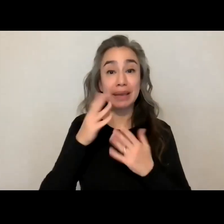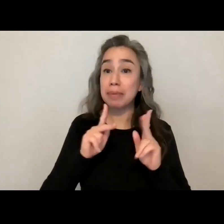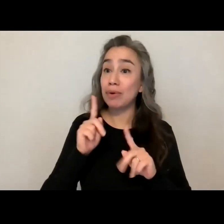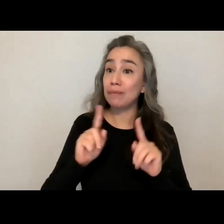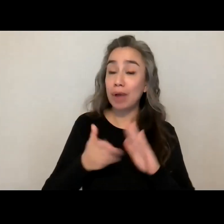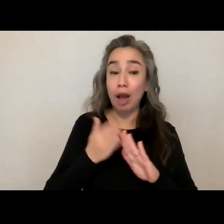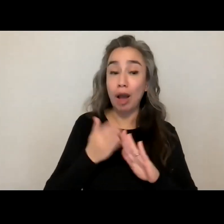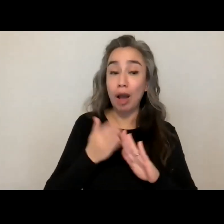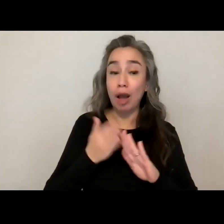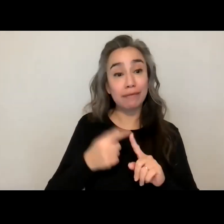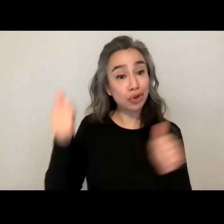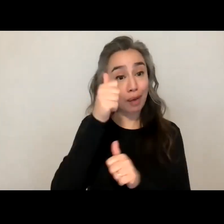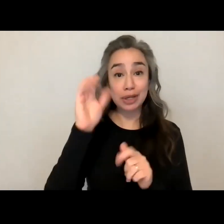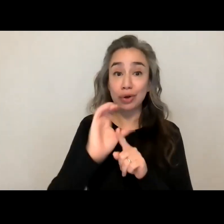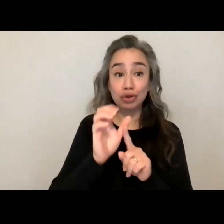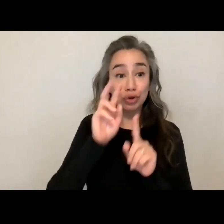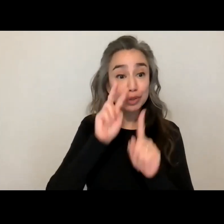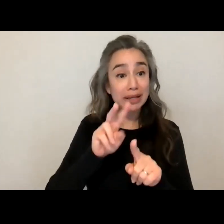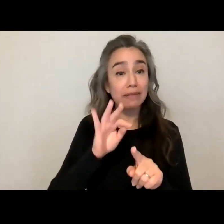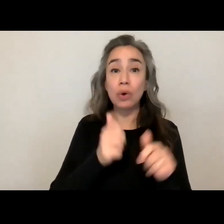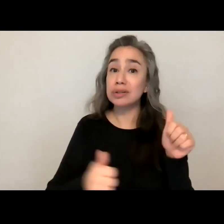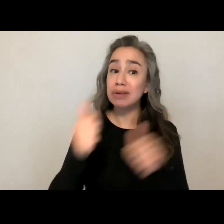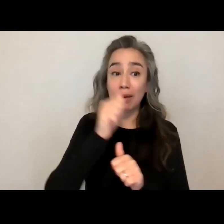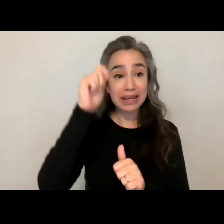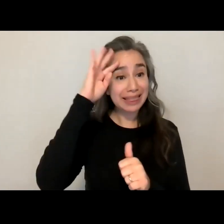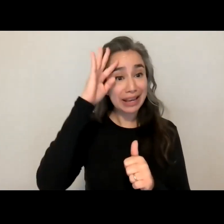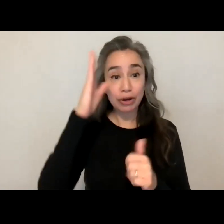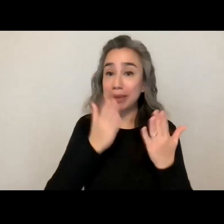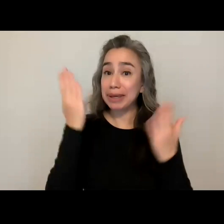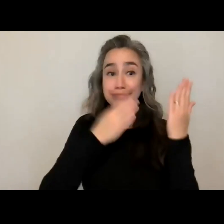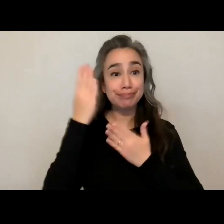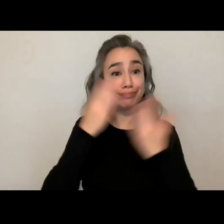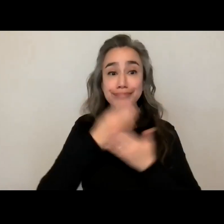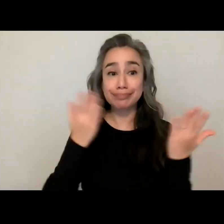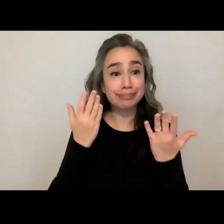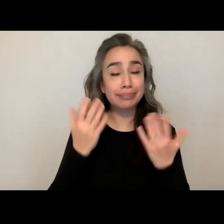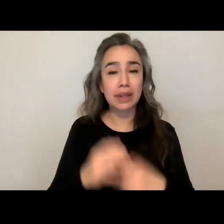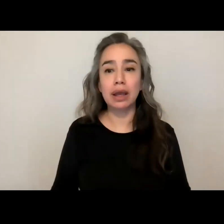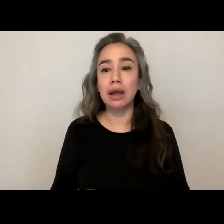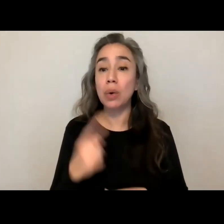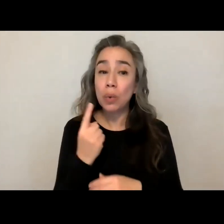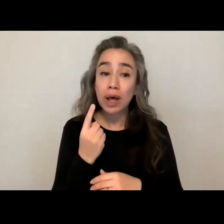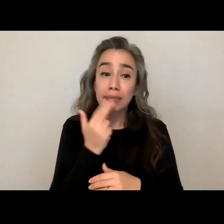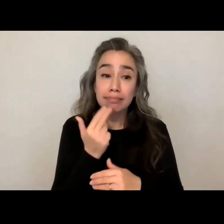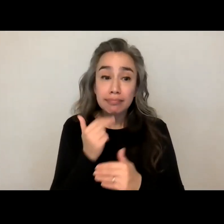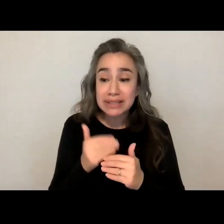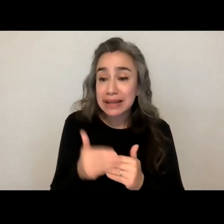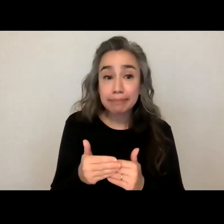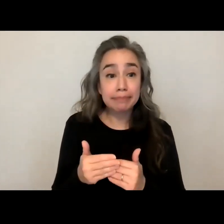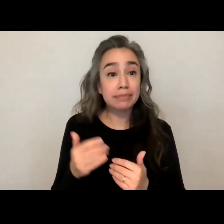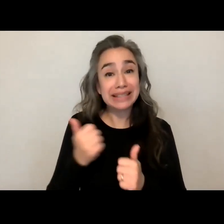or from dominant theories. So one small step that we can take is to all of us start recognizing our positionalities